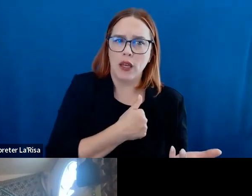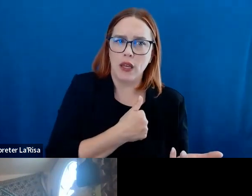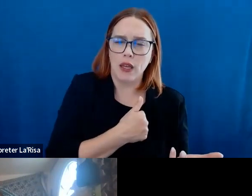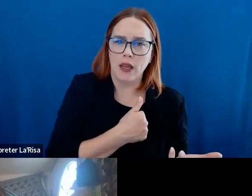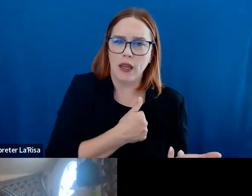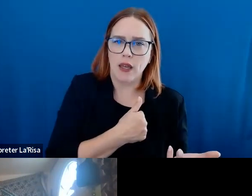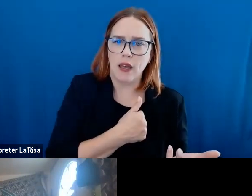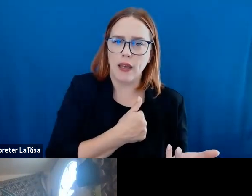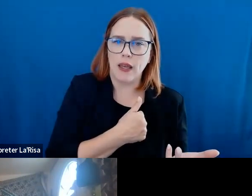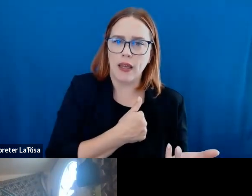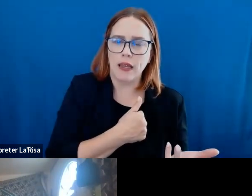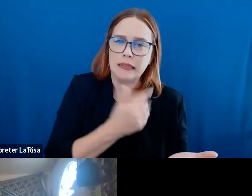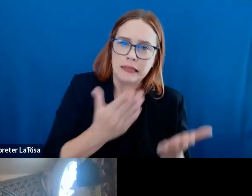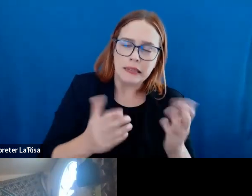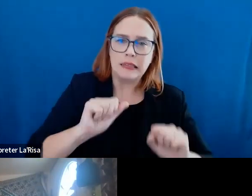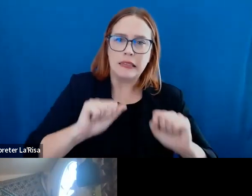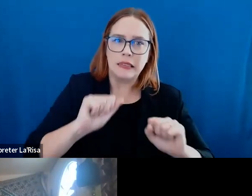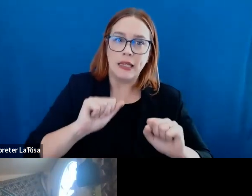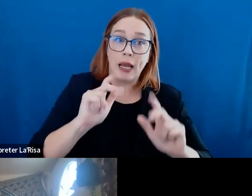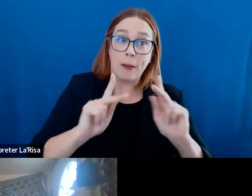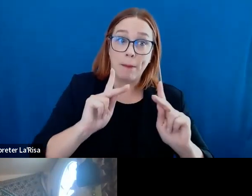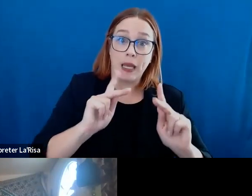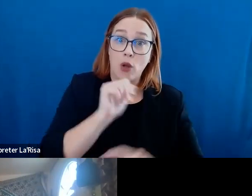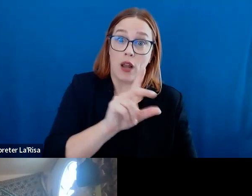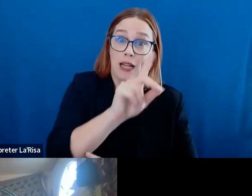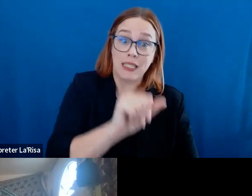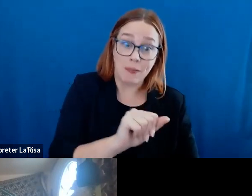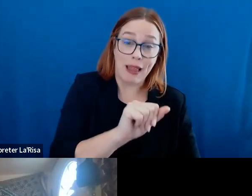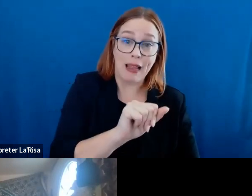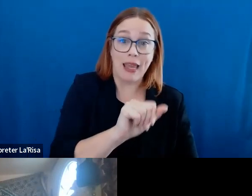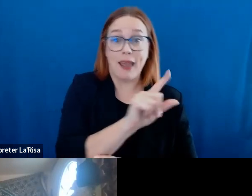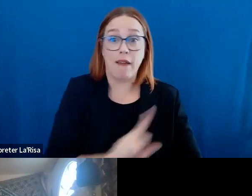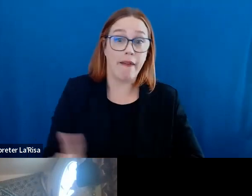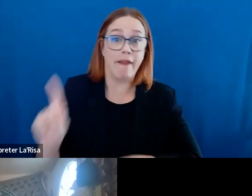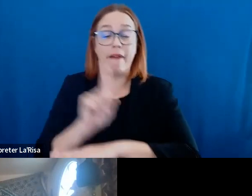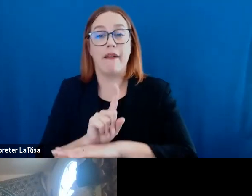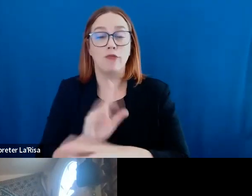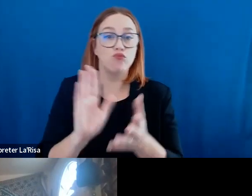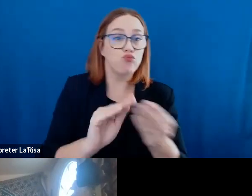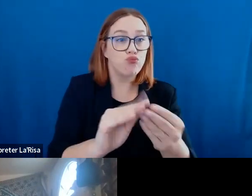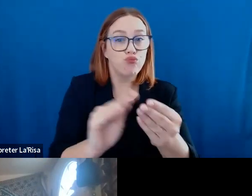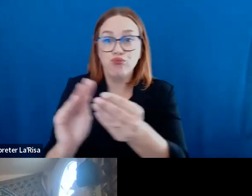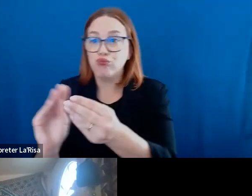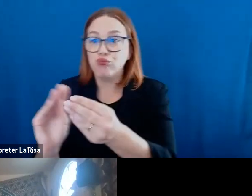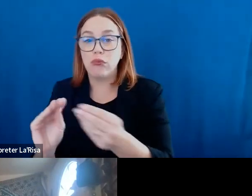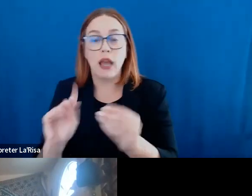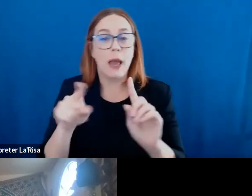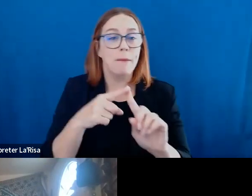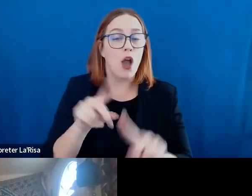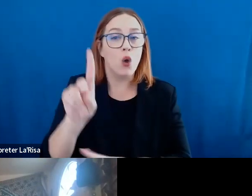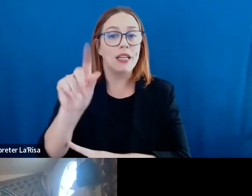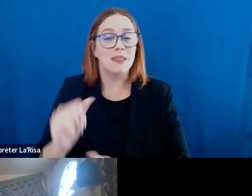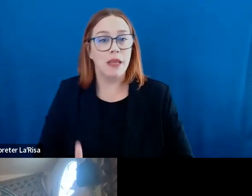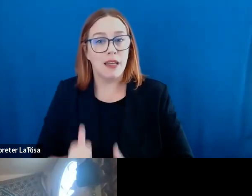the disability life experience across its ways, in all ways, in intersectionalities within the disability community